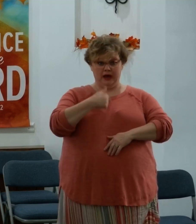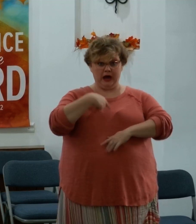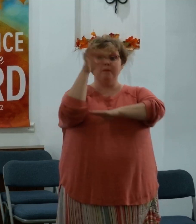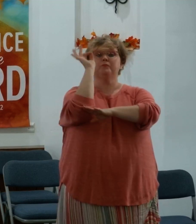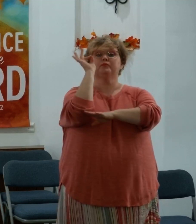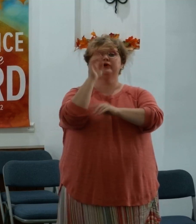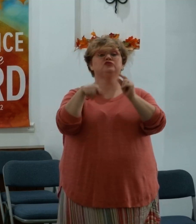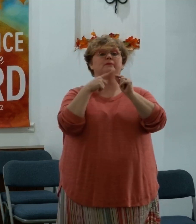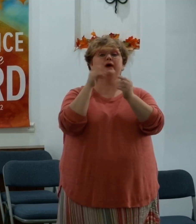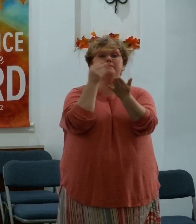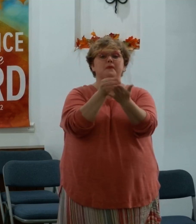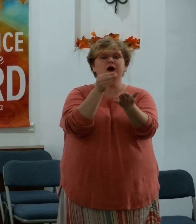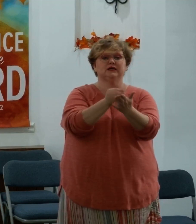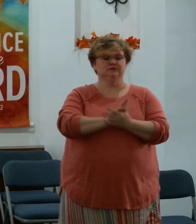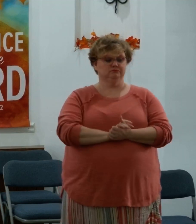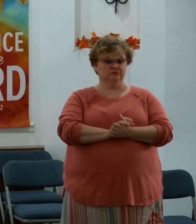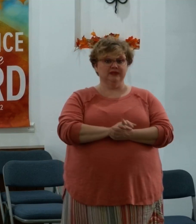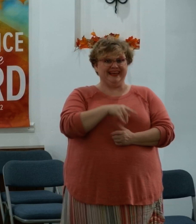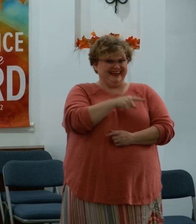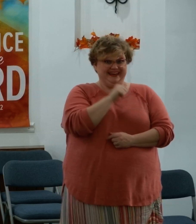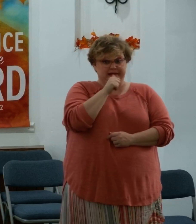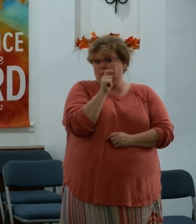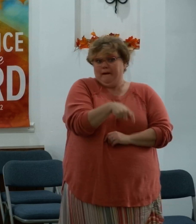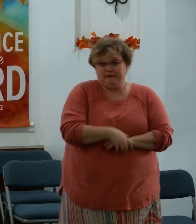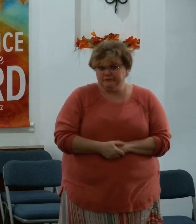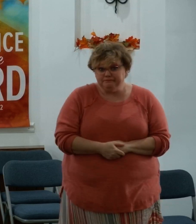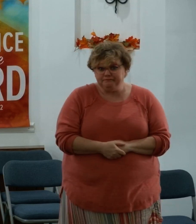preach about money so he doesn't have to.